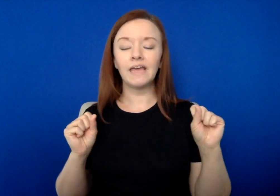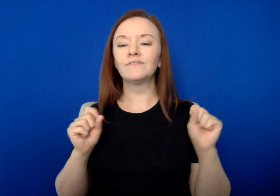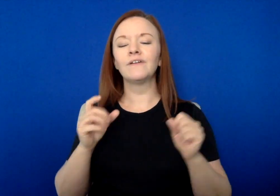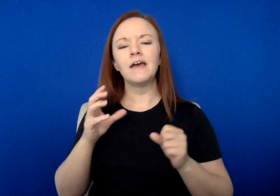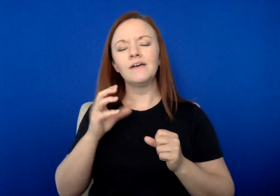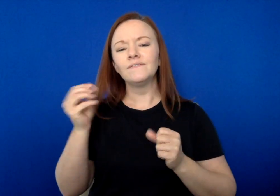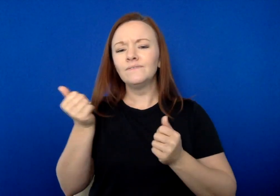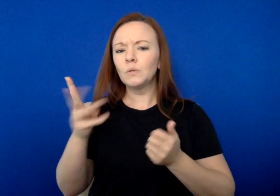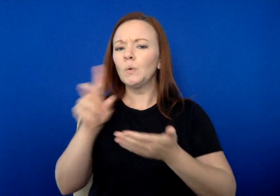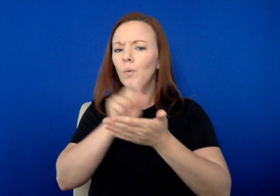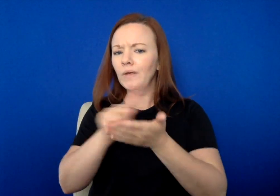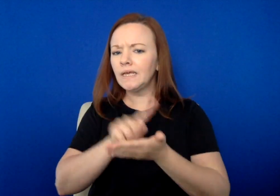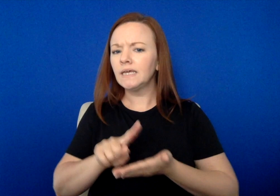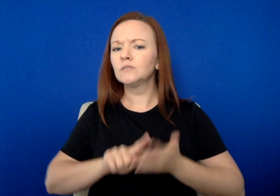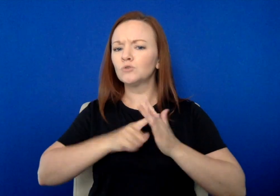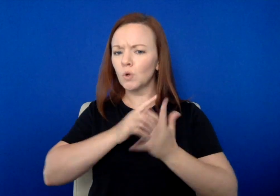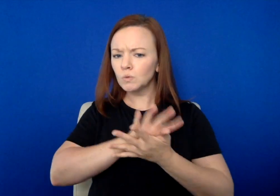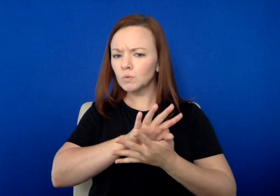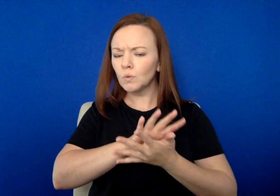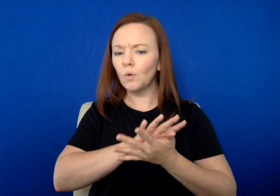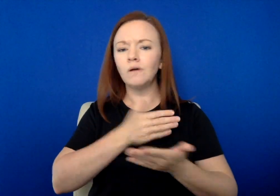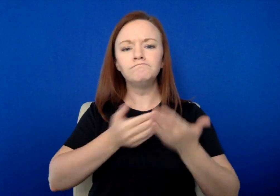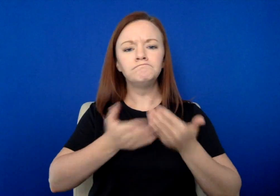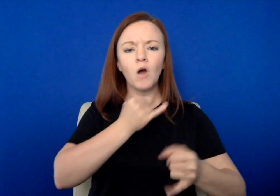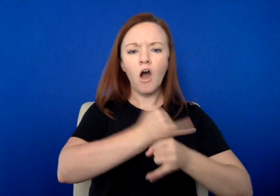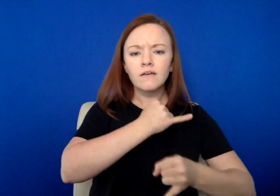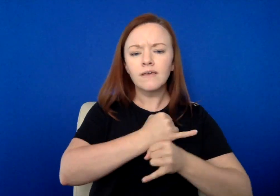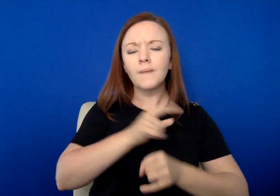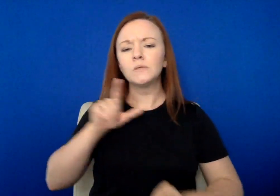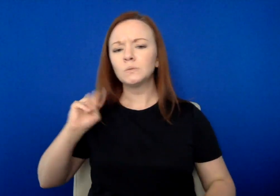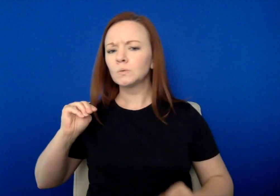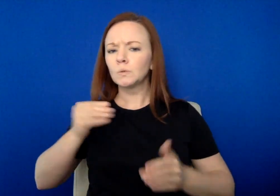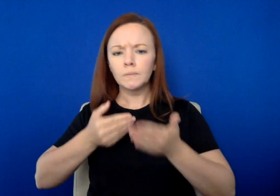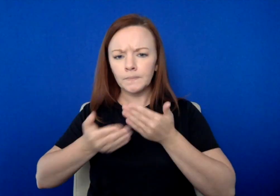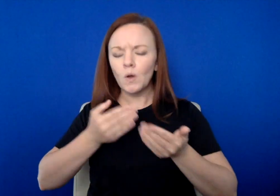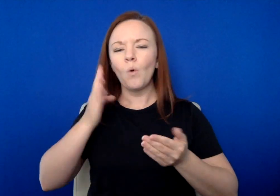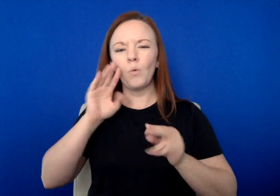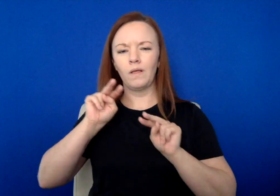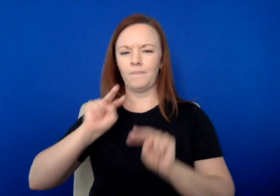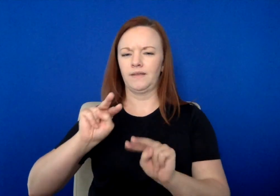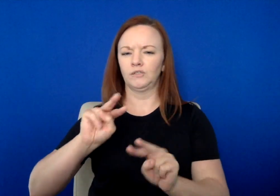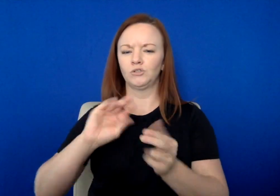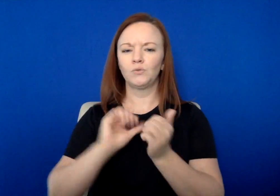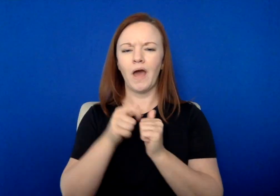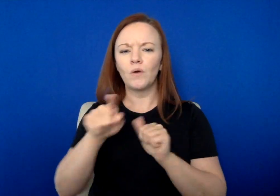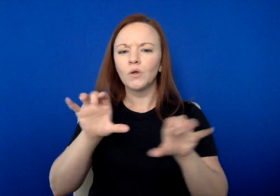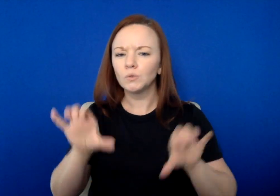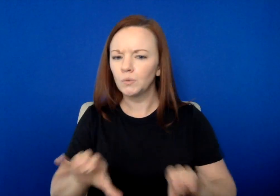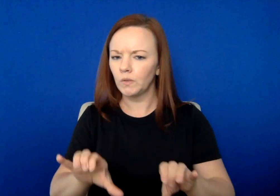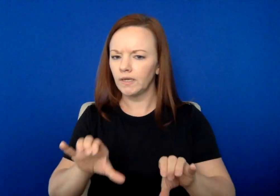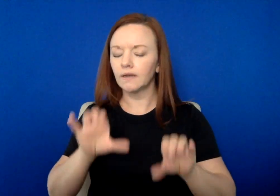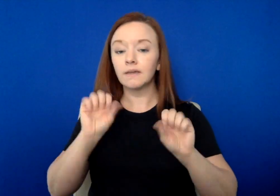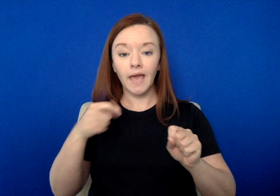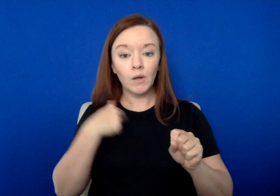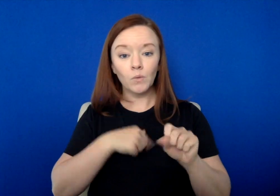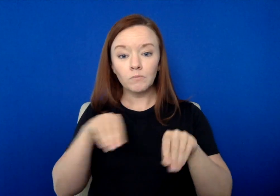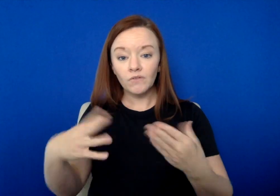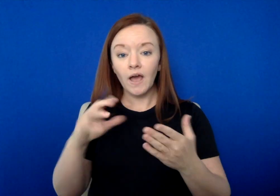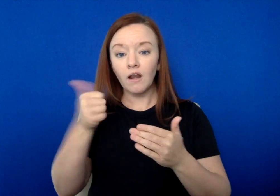on campus or we're seeing them via Zoom, we're going to be really paying attention to how they're doing and what other supports can we provide to that